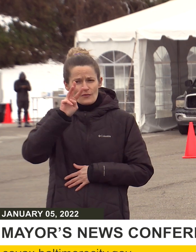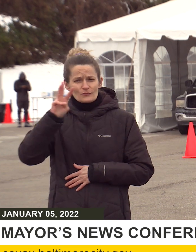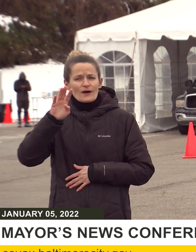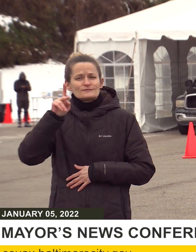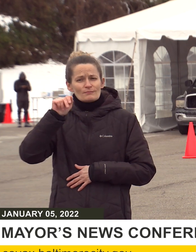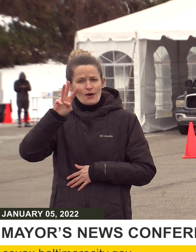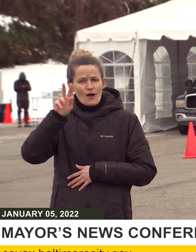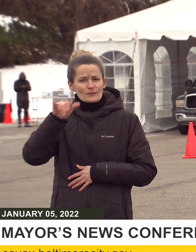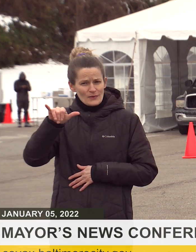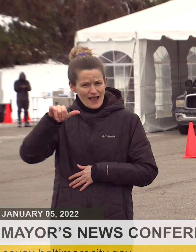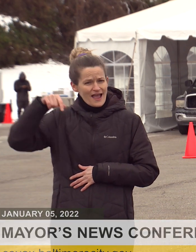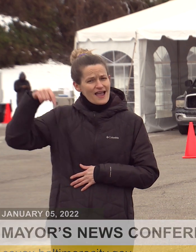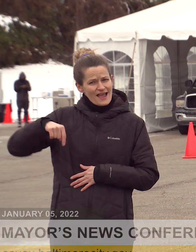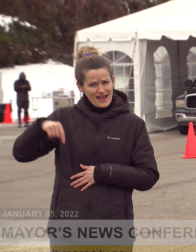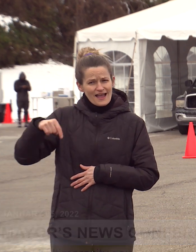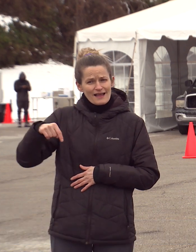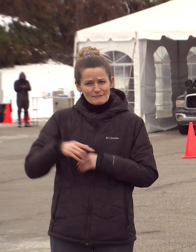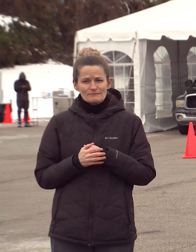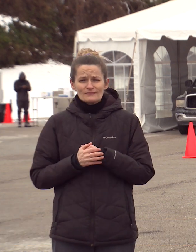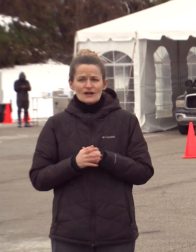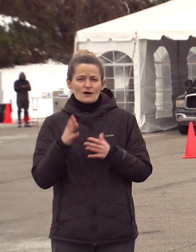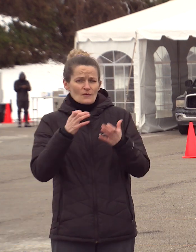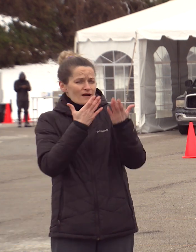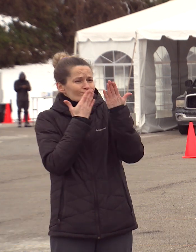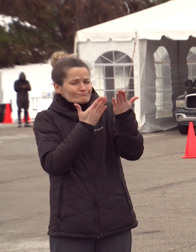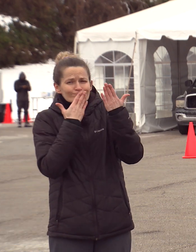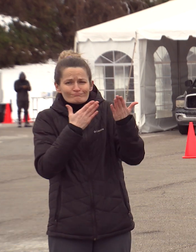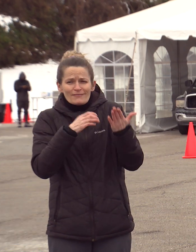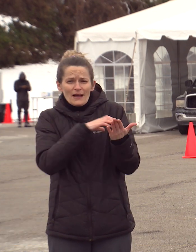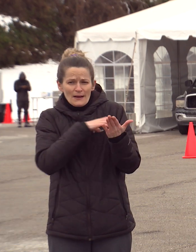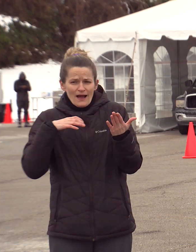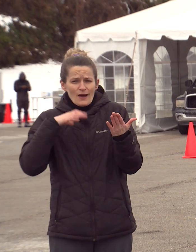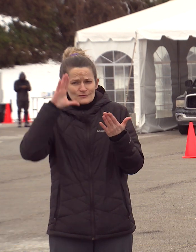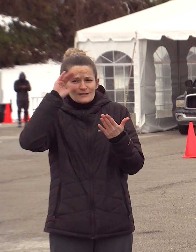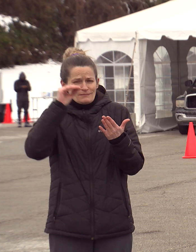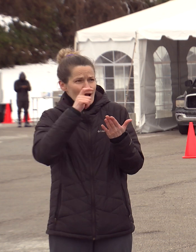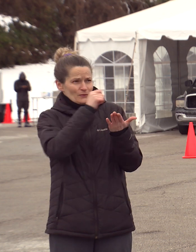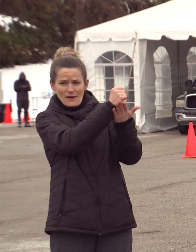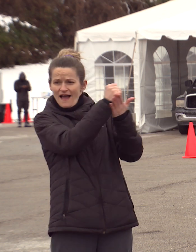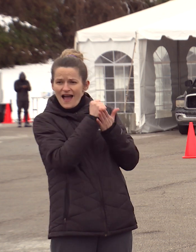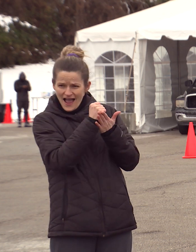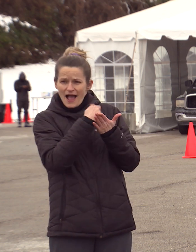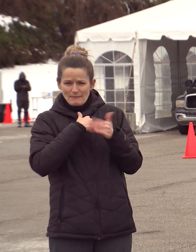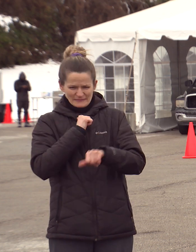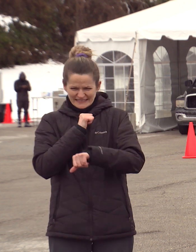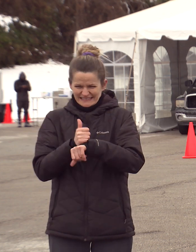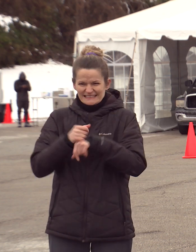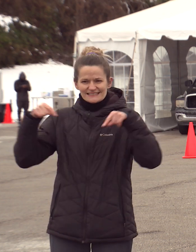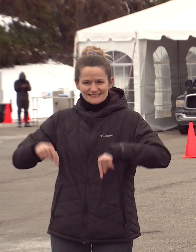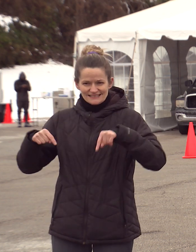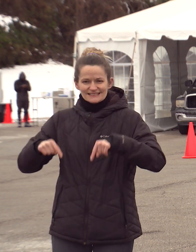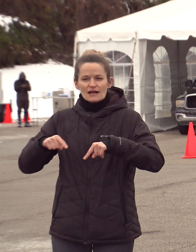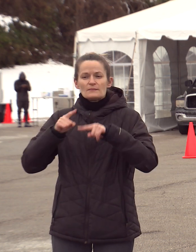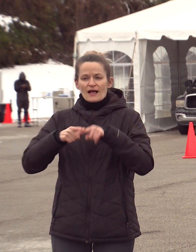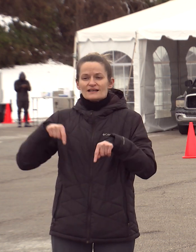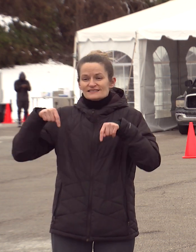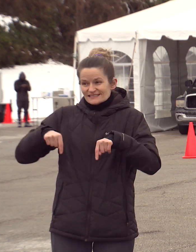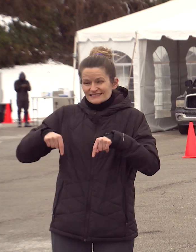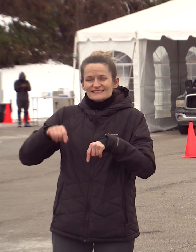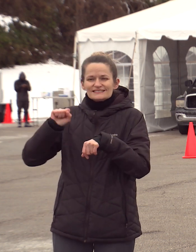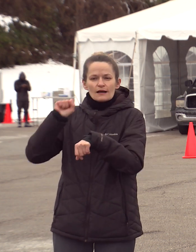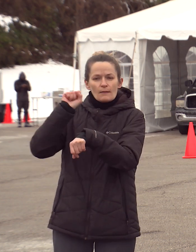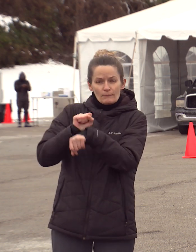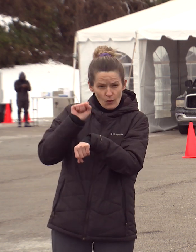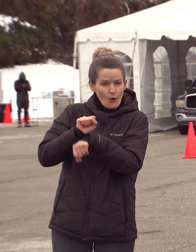this off the ground. This is also an employee testing site for Baltimore City. And we are working